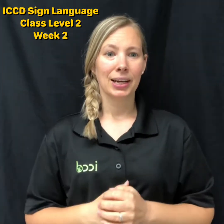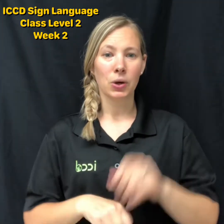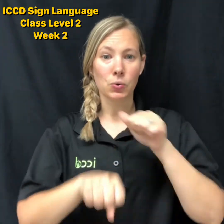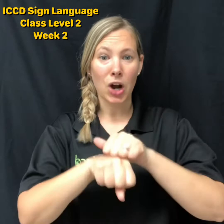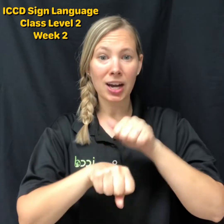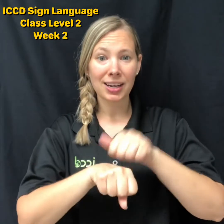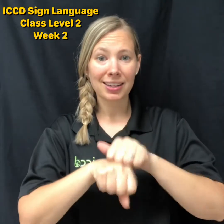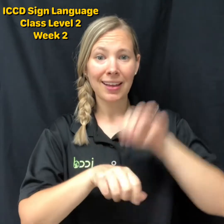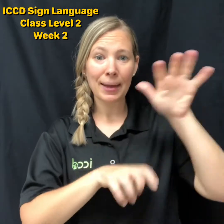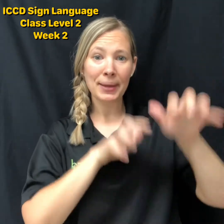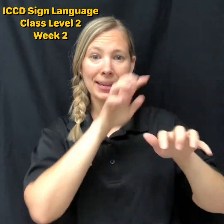rock climbing,